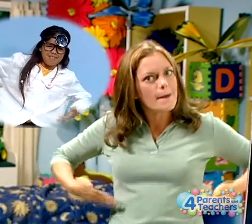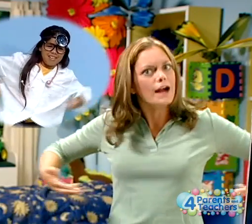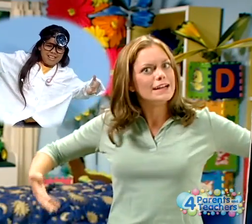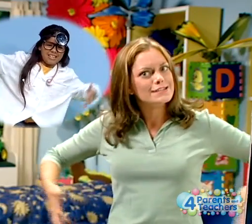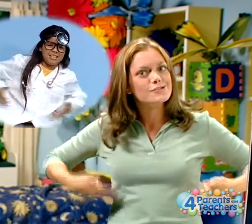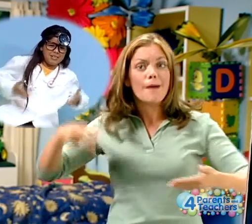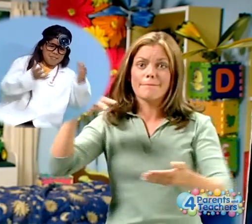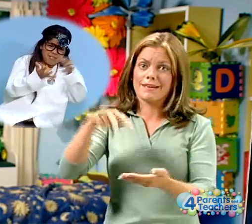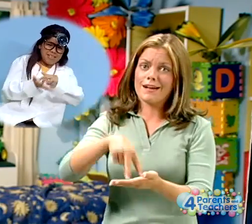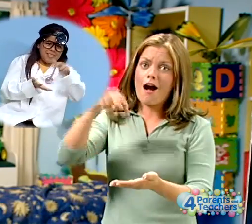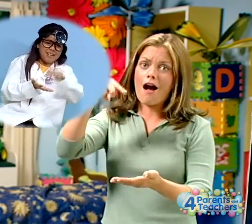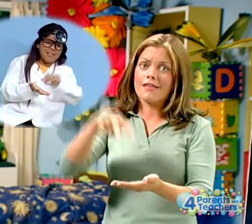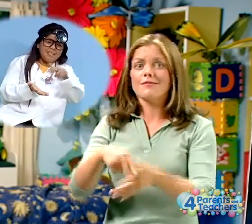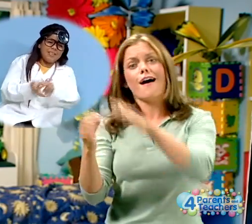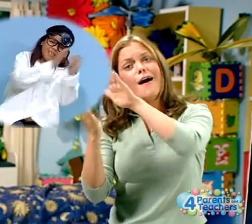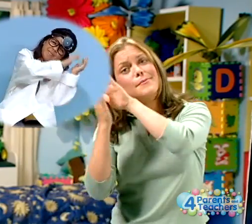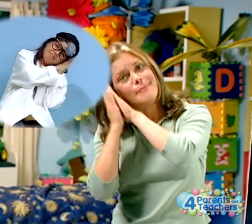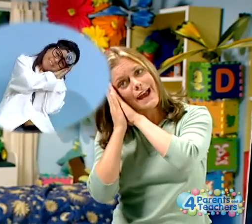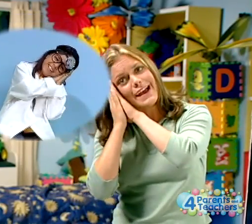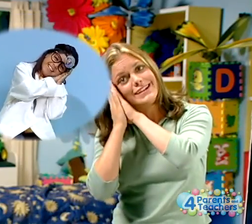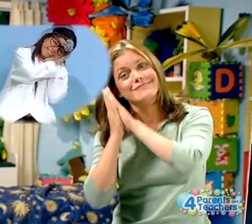monkeys Jumping on the bed